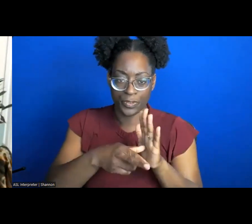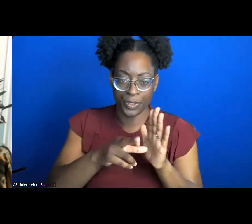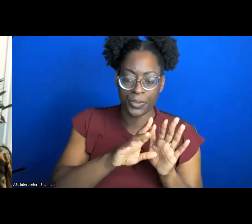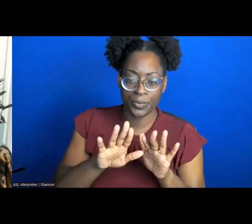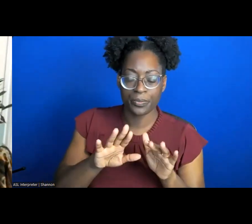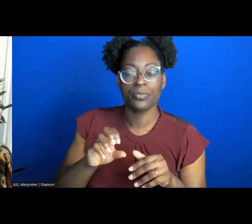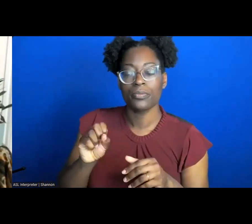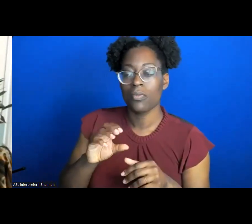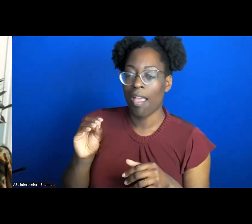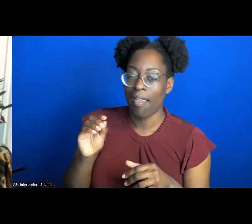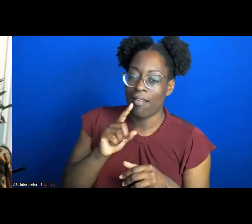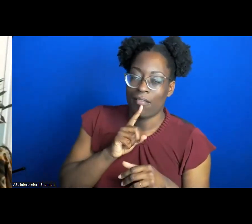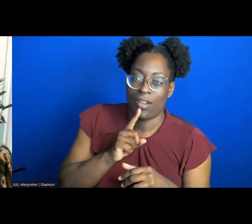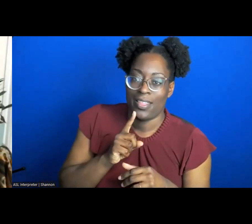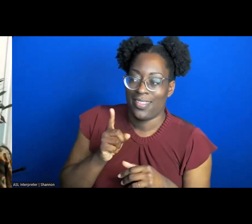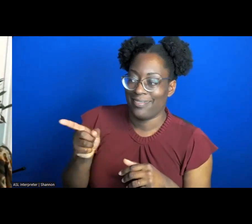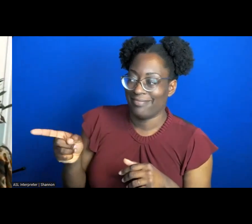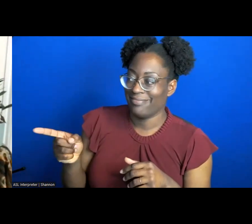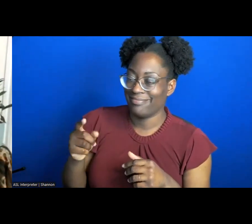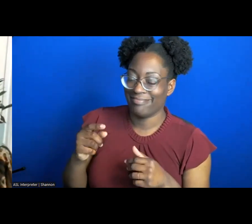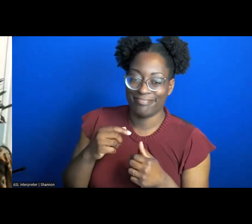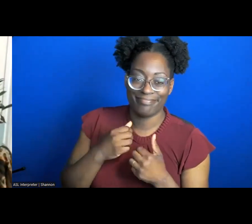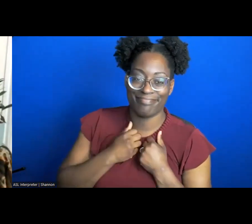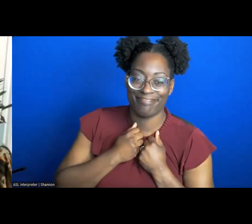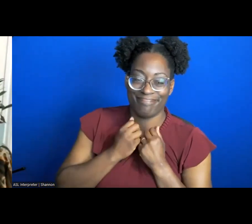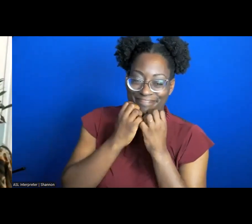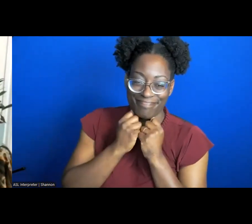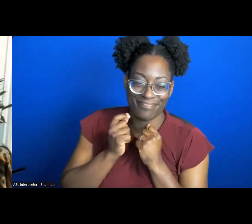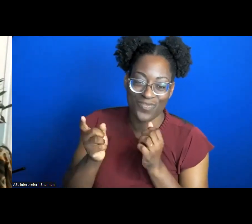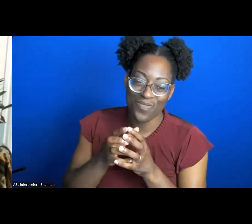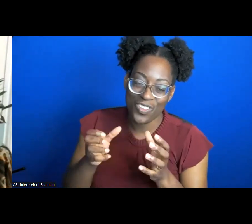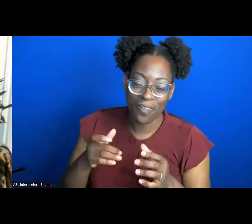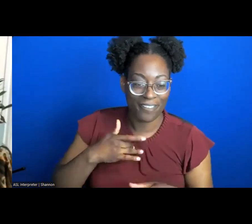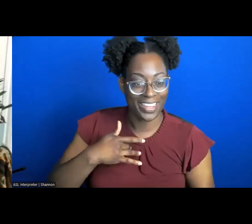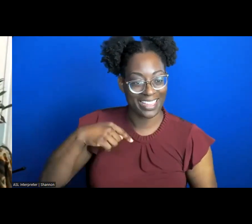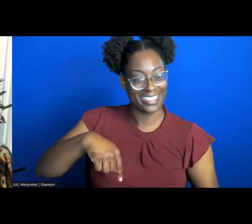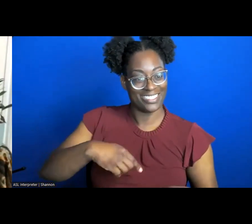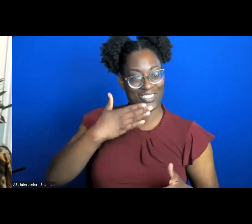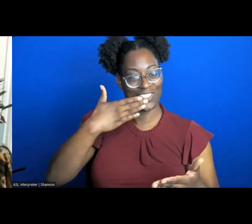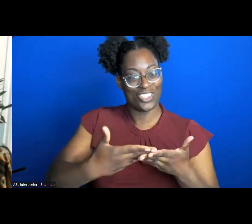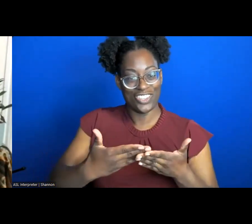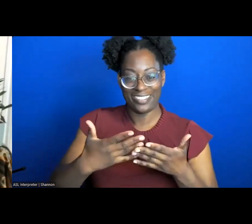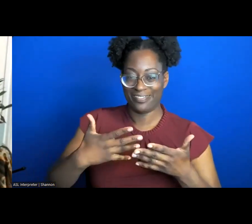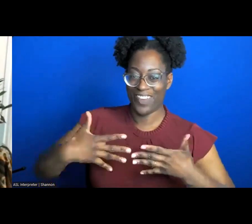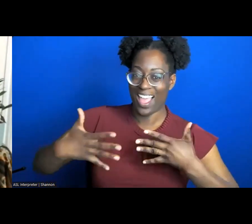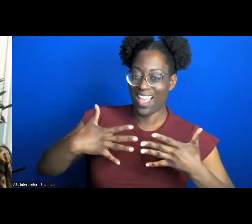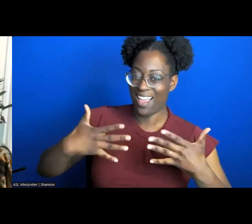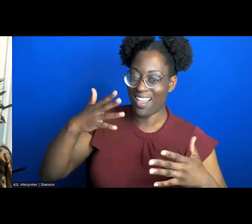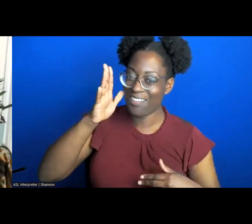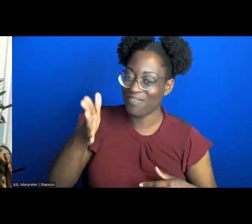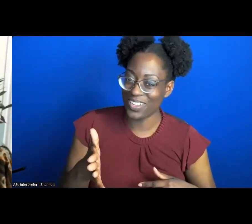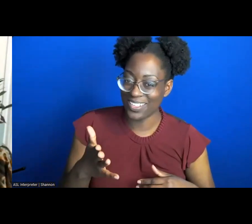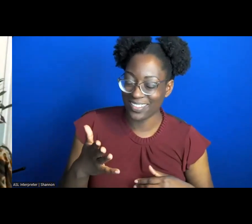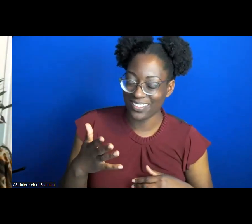so much. I'm like, we are gonna vibe as panelists so much. And I can see folks sending their emojis in the chat as